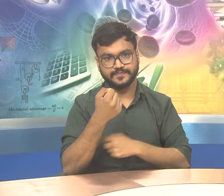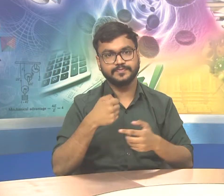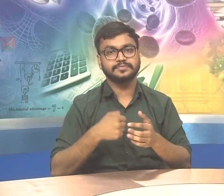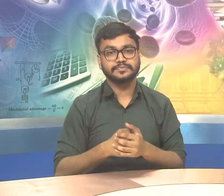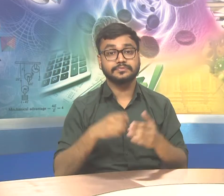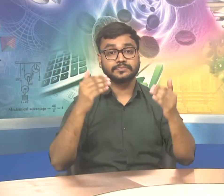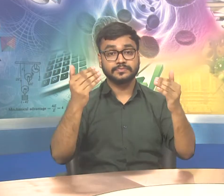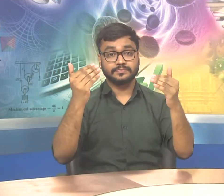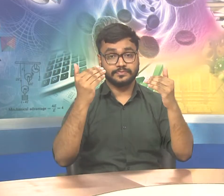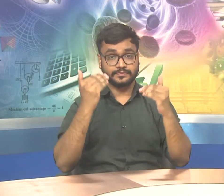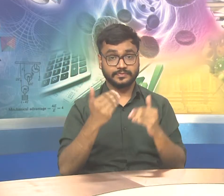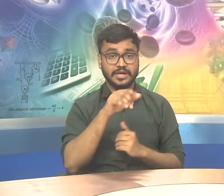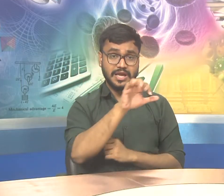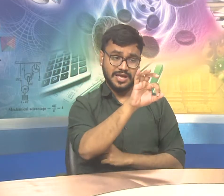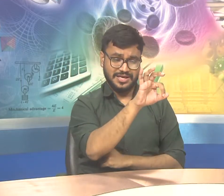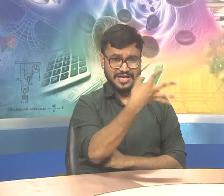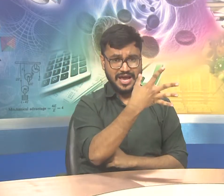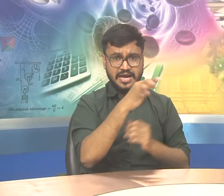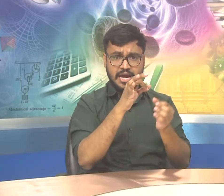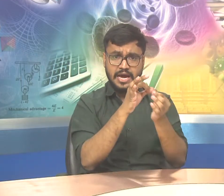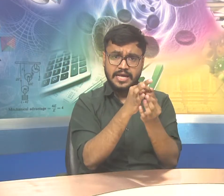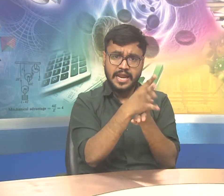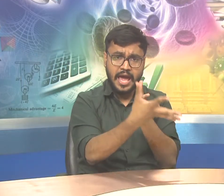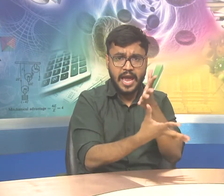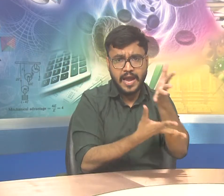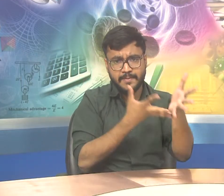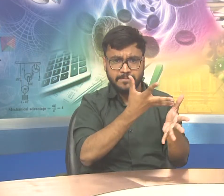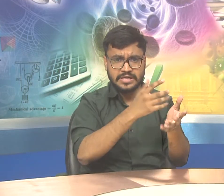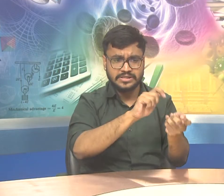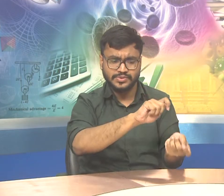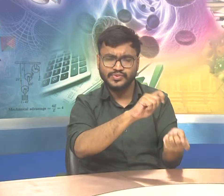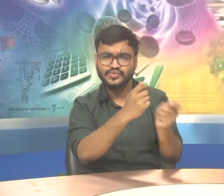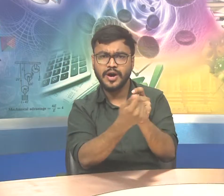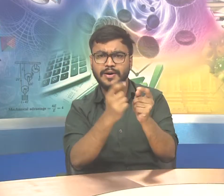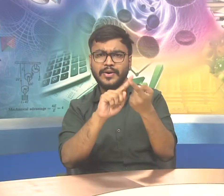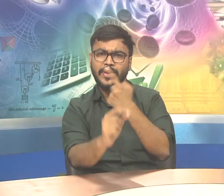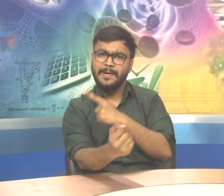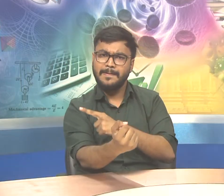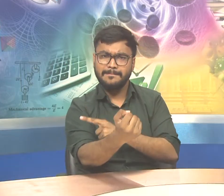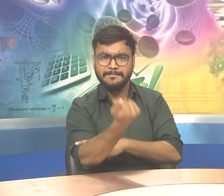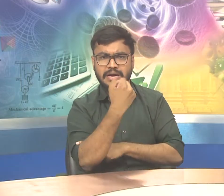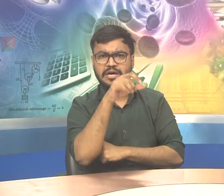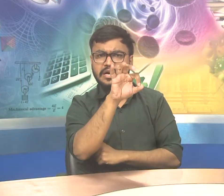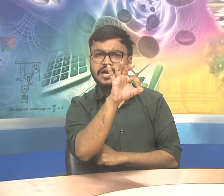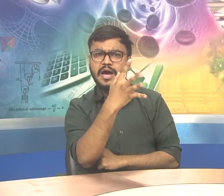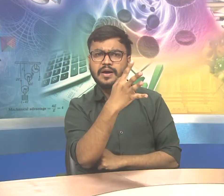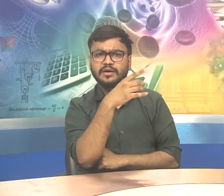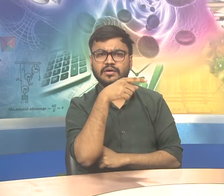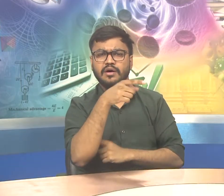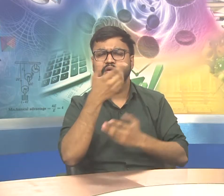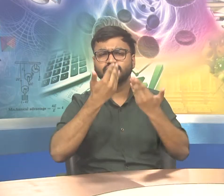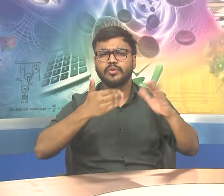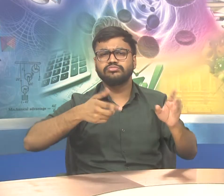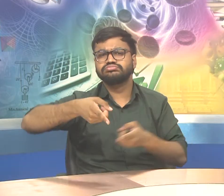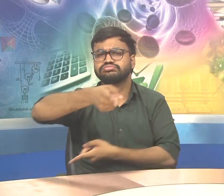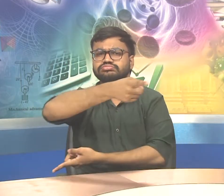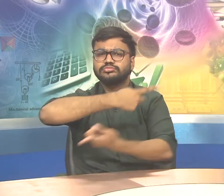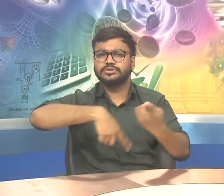Mechanical energy. And fourth, an electric heater converts electrical energy